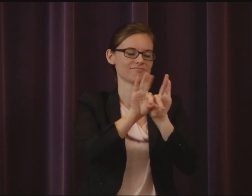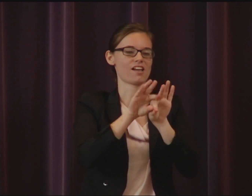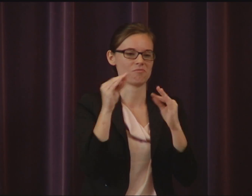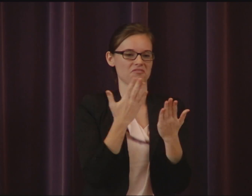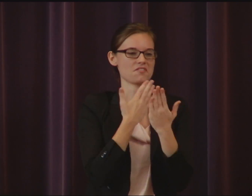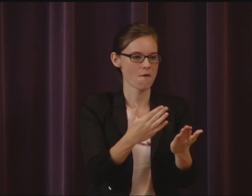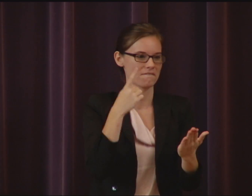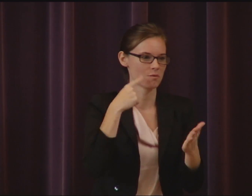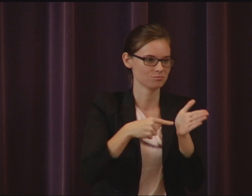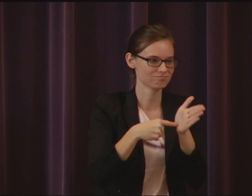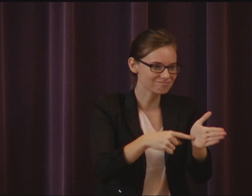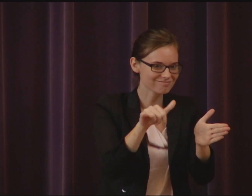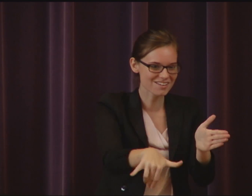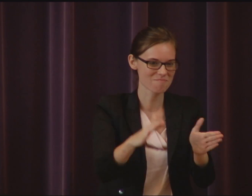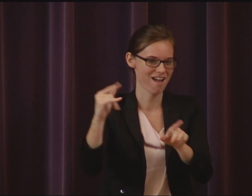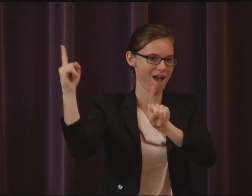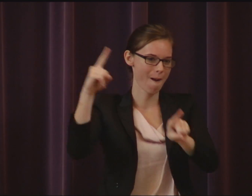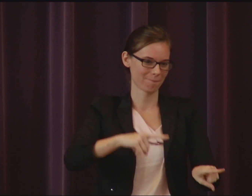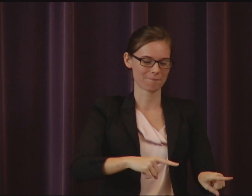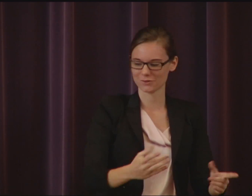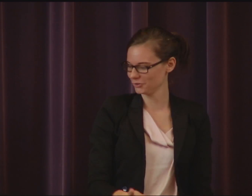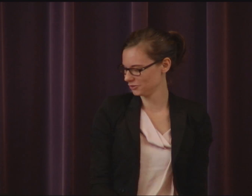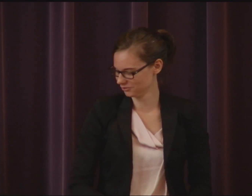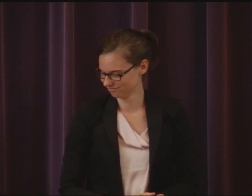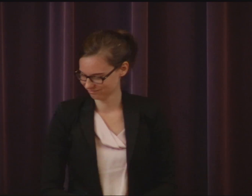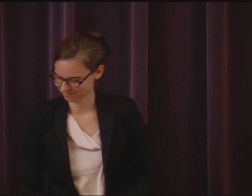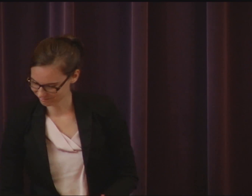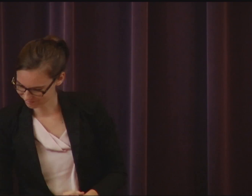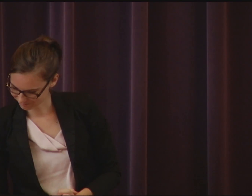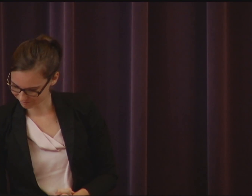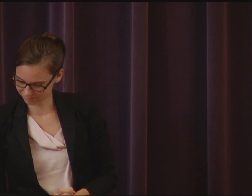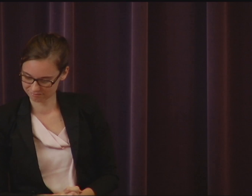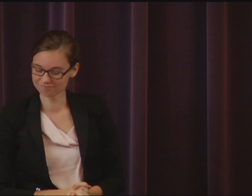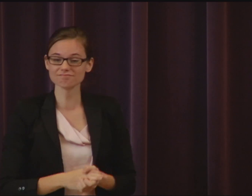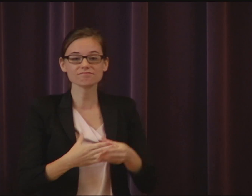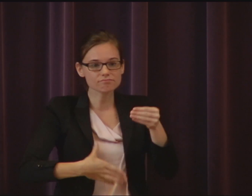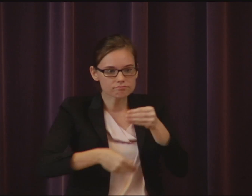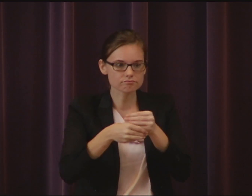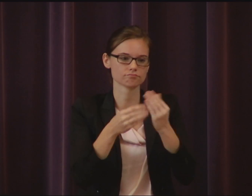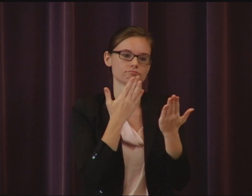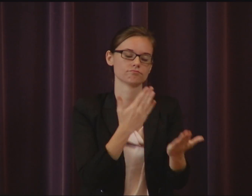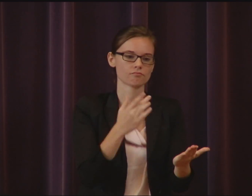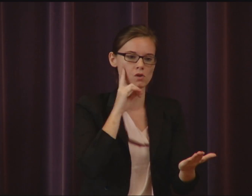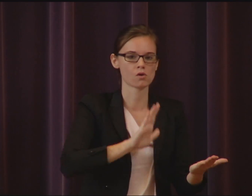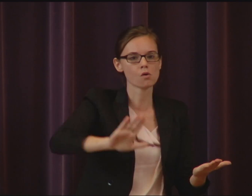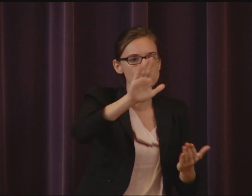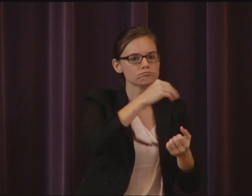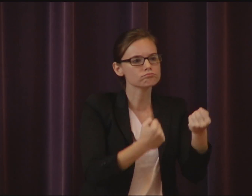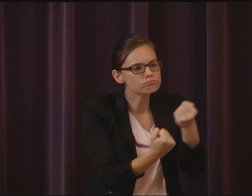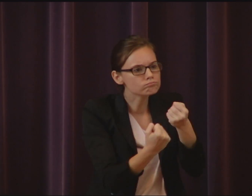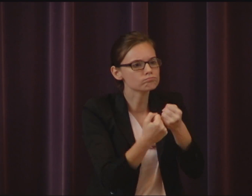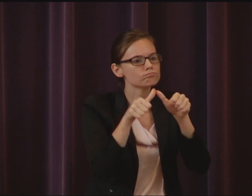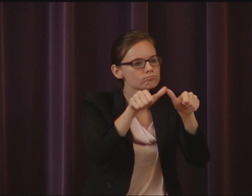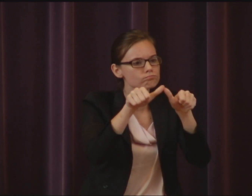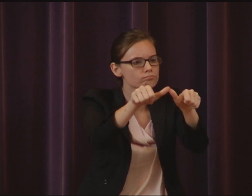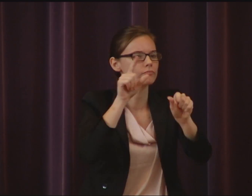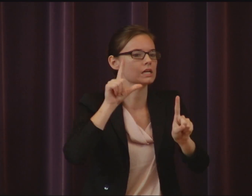here is so great. And that's the reason why you've all come back today. So thank you for that.